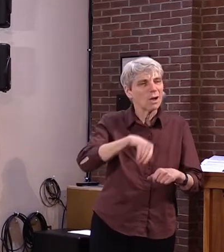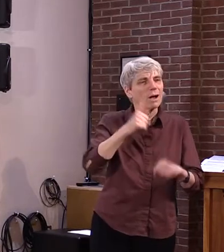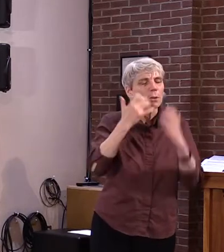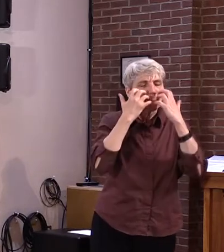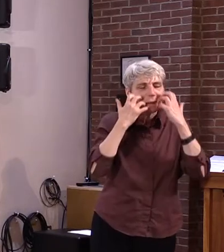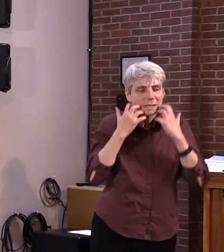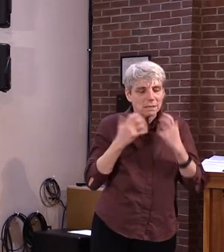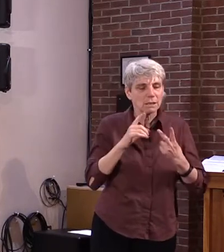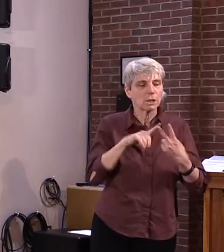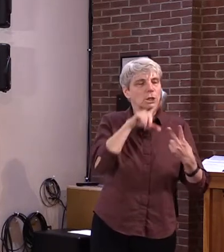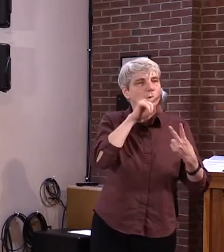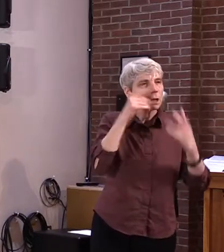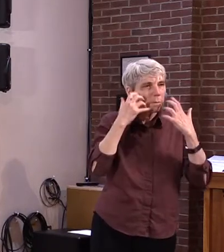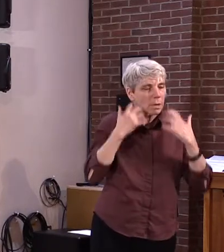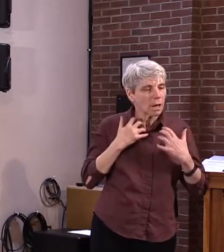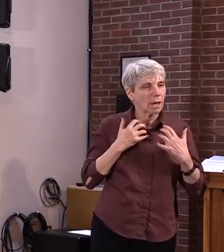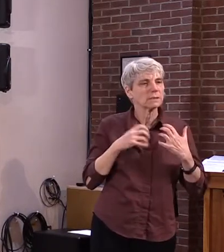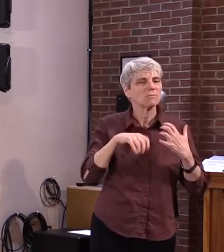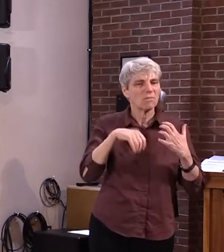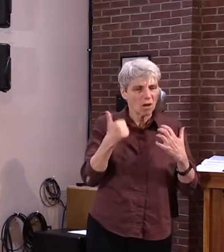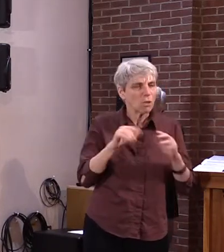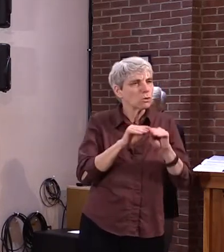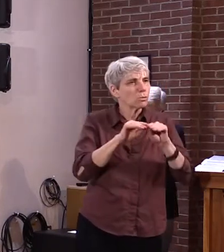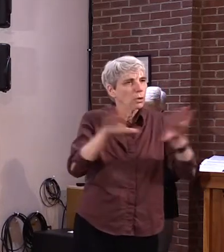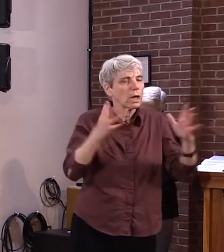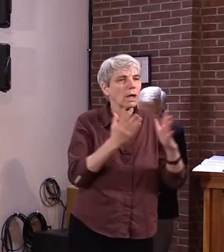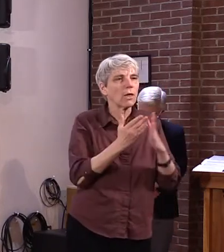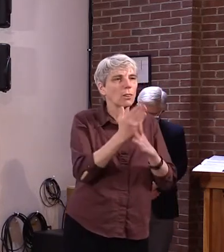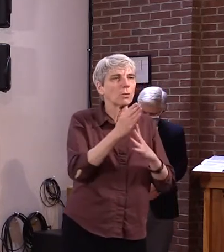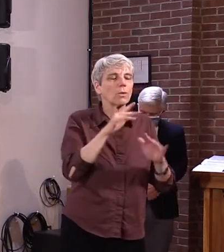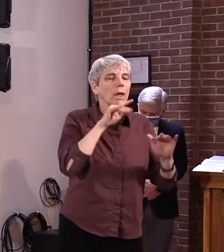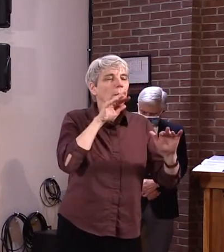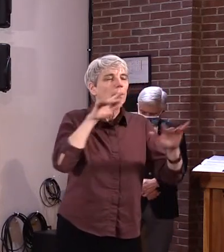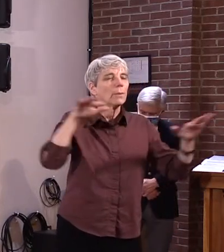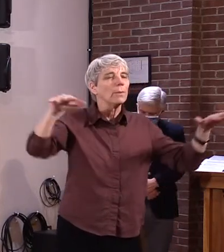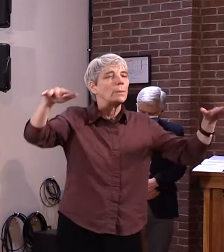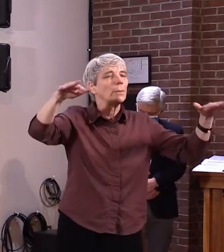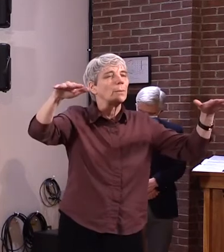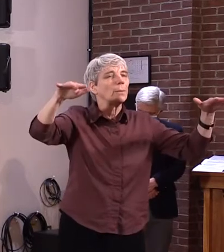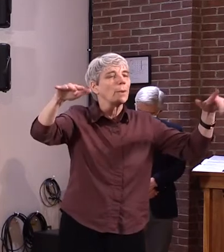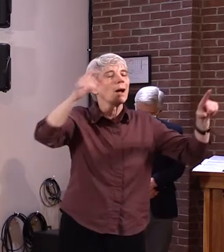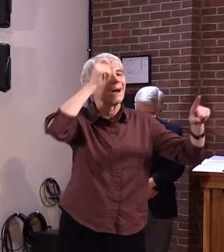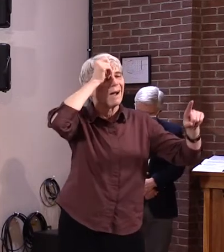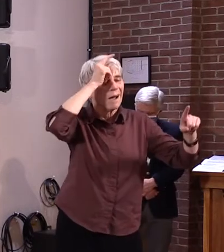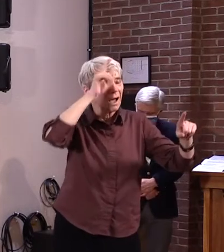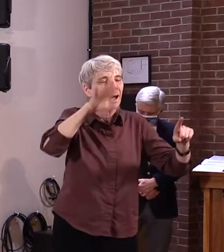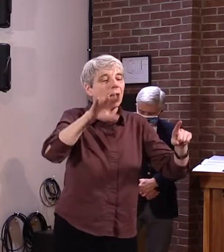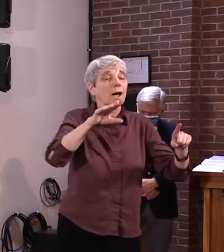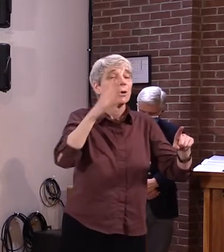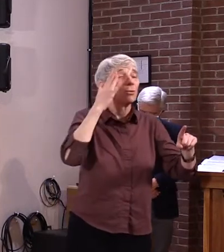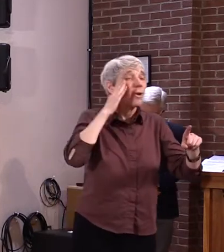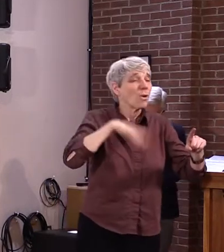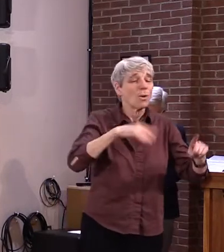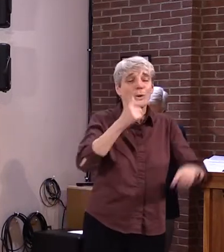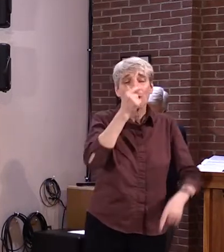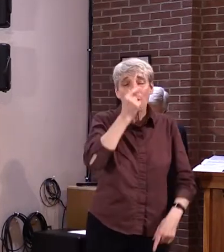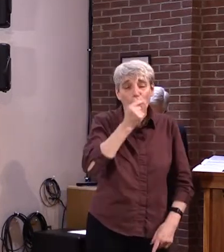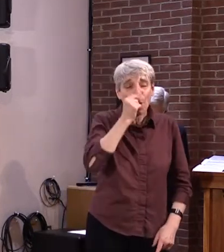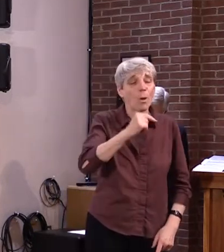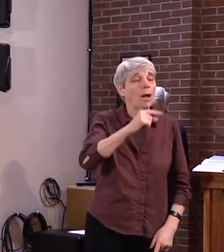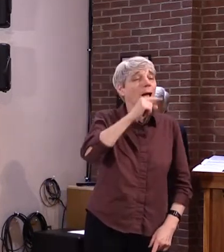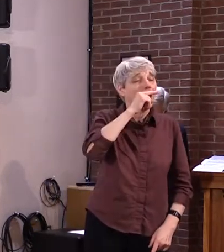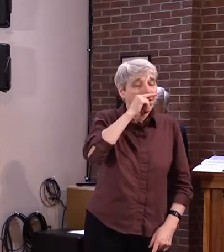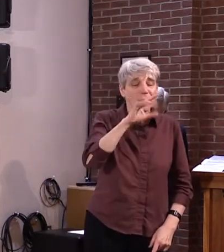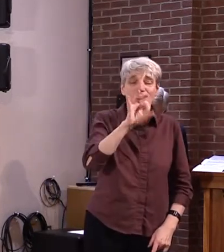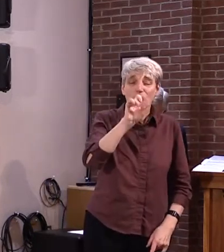are spread. As opposed to the large respiratory droplets we commonly say are the major mode of transmission